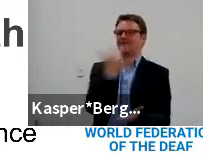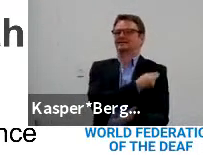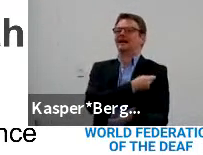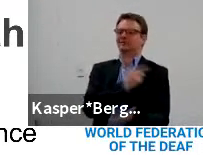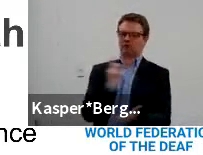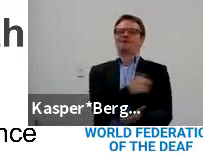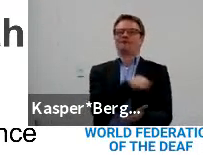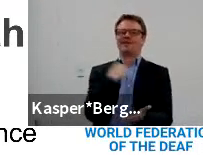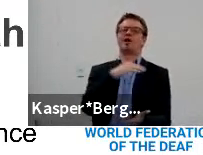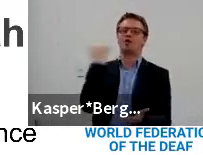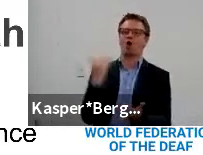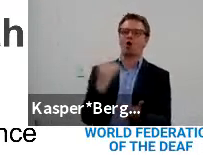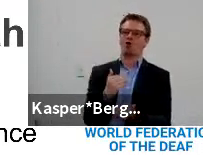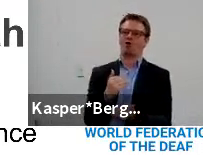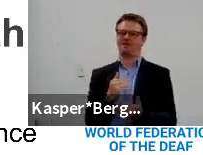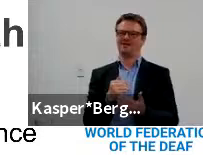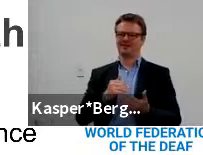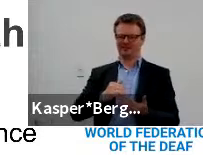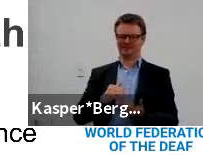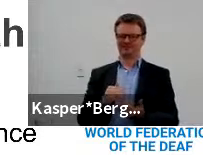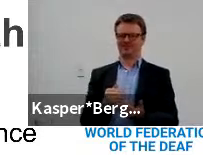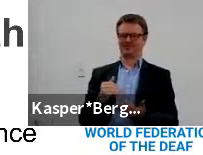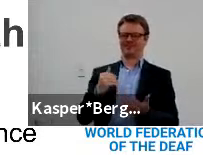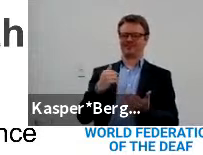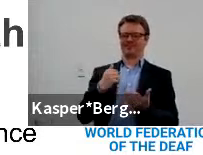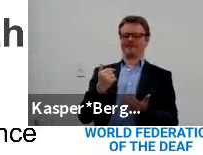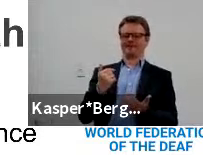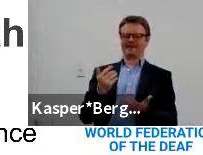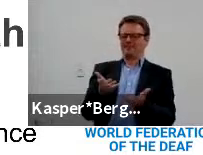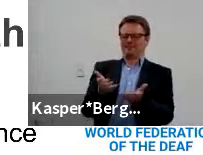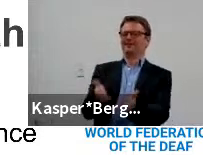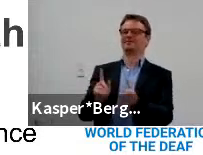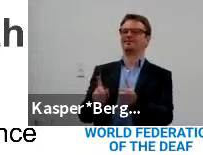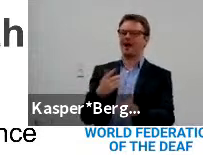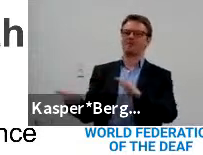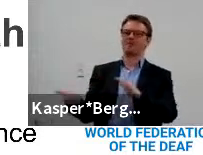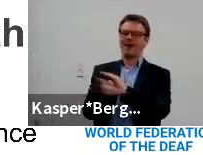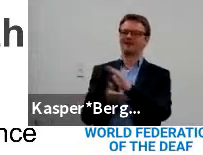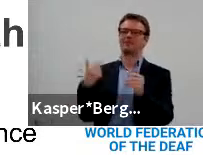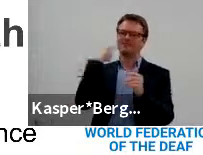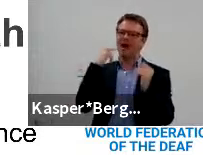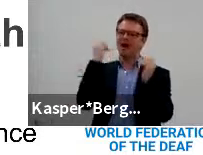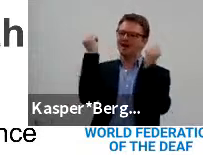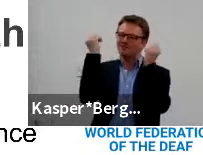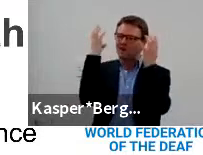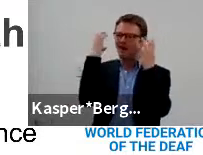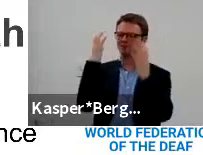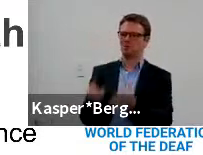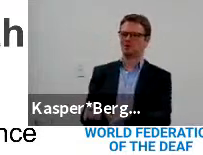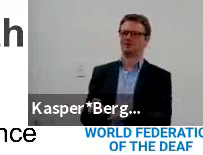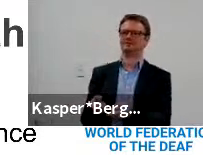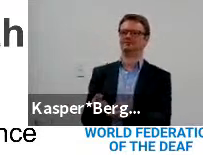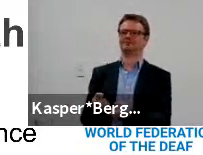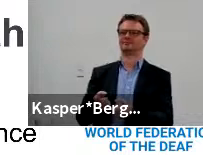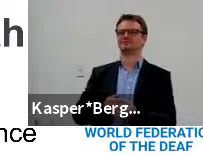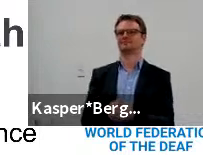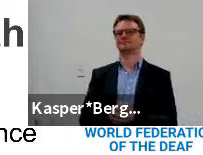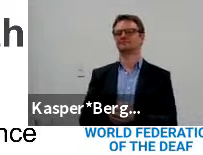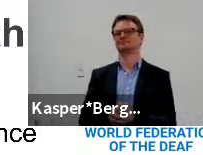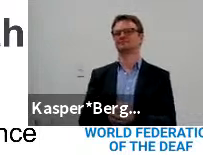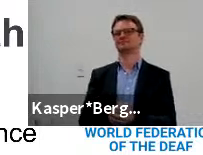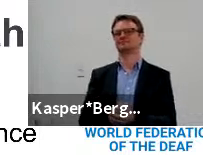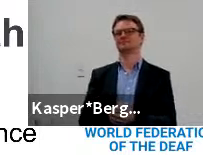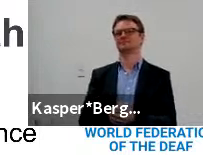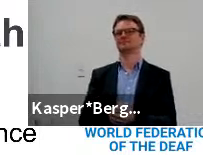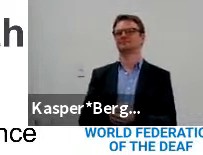our healthcare professionals are actually stupid, so they have just received all those abandoned vaccines, but it's based on misinformation.